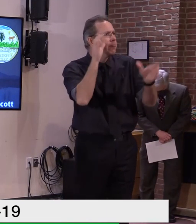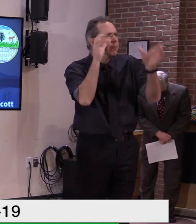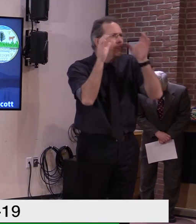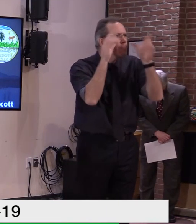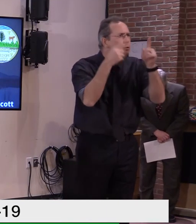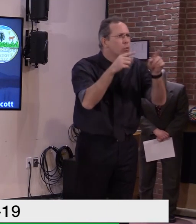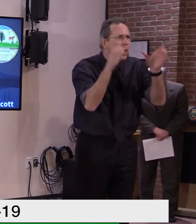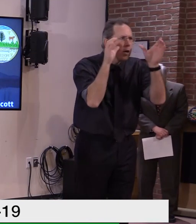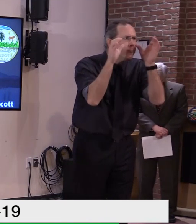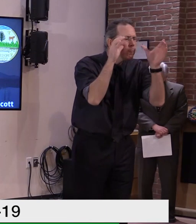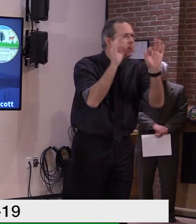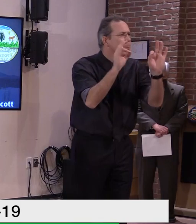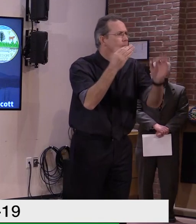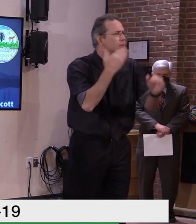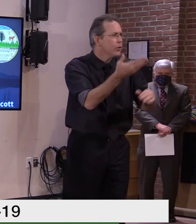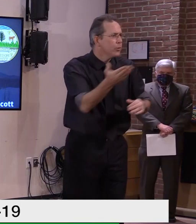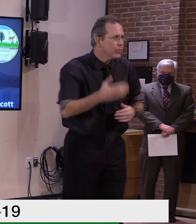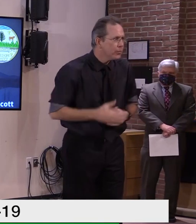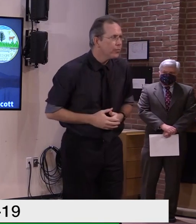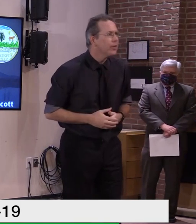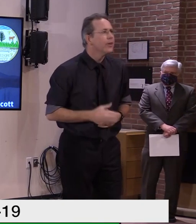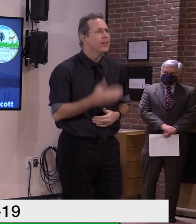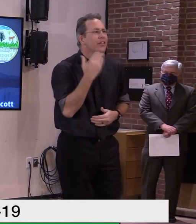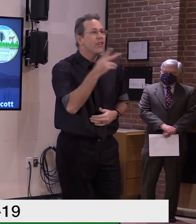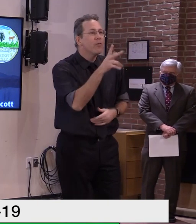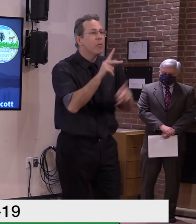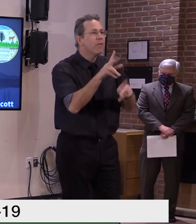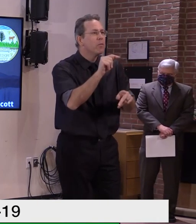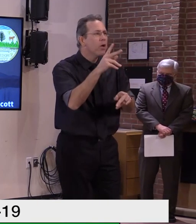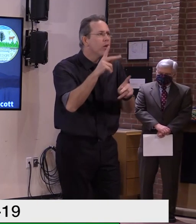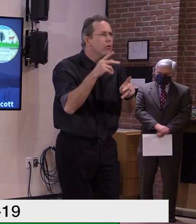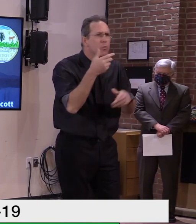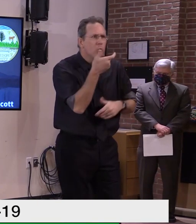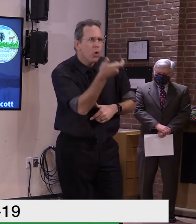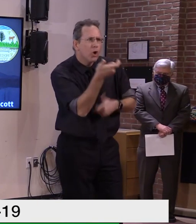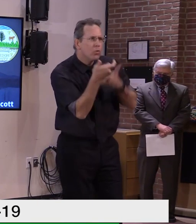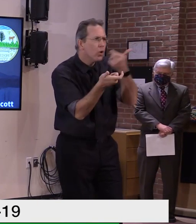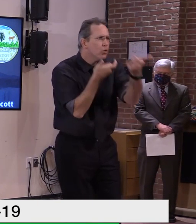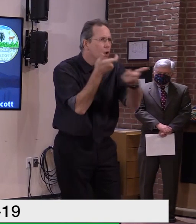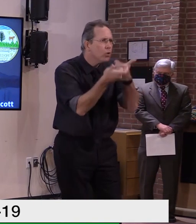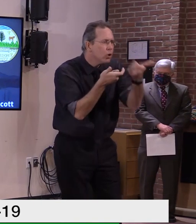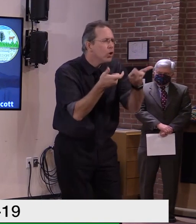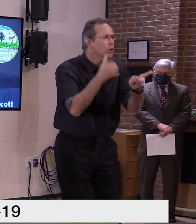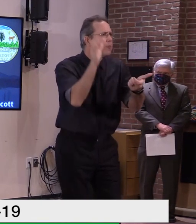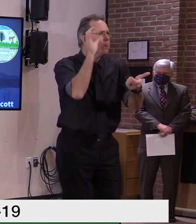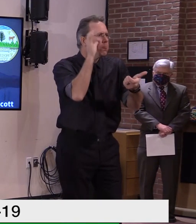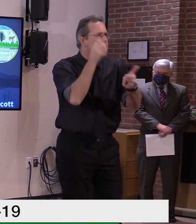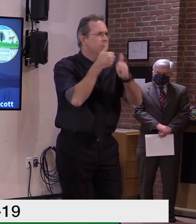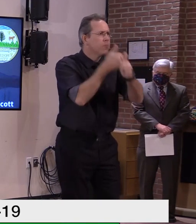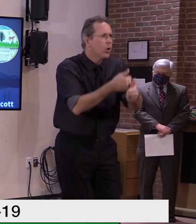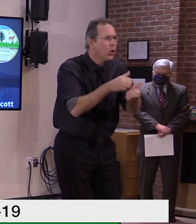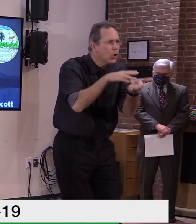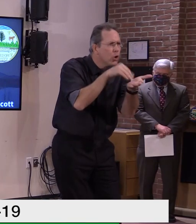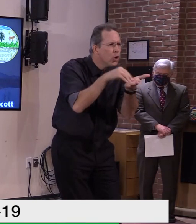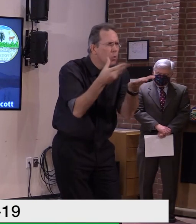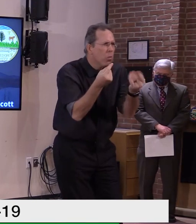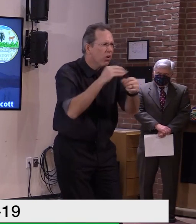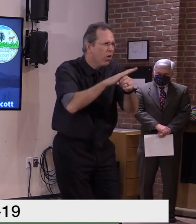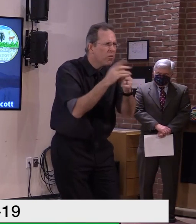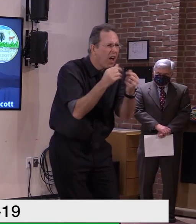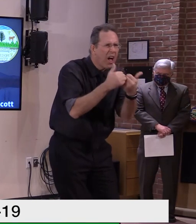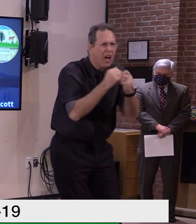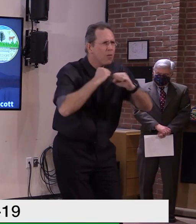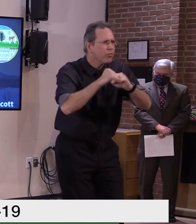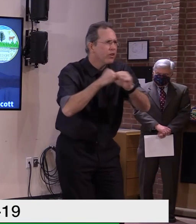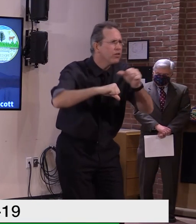you can do to keep yourselves safe as well as your neighbors. It's your efforts that got us to where we are today, still the lowest